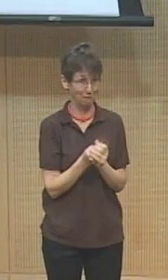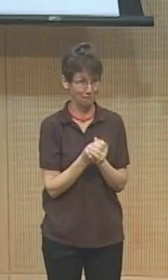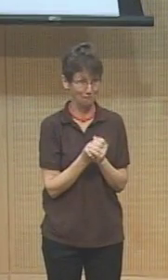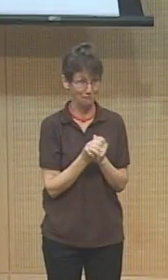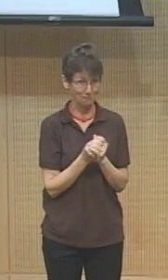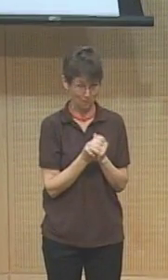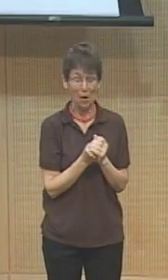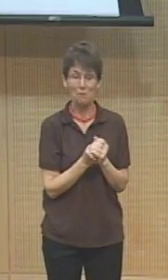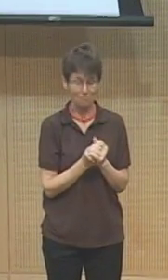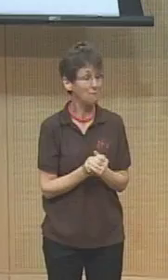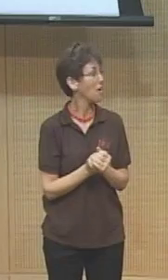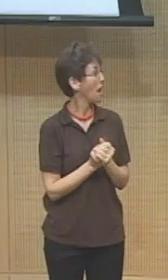money.